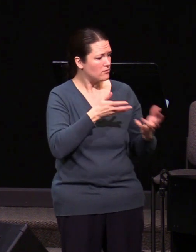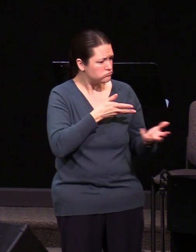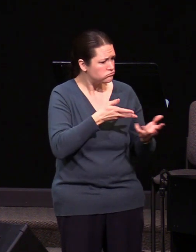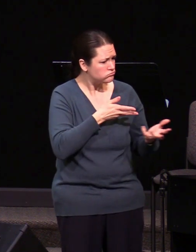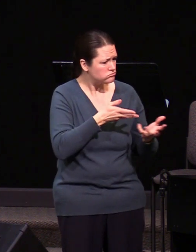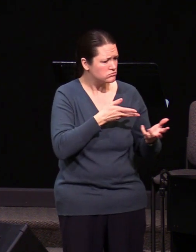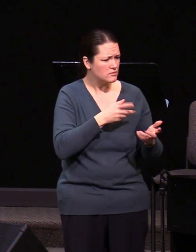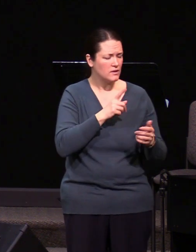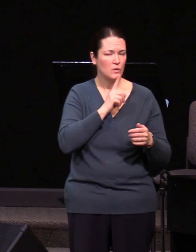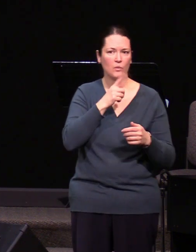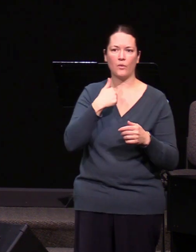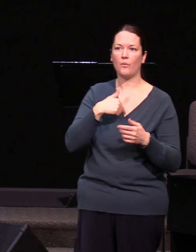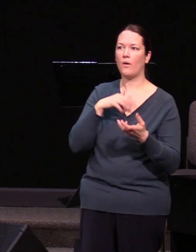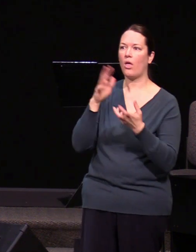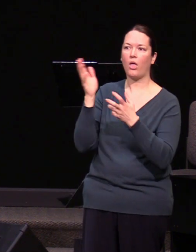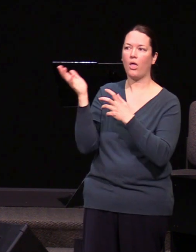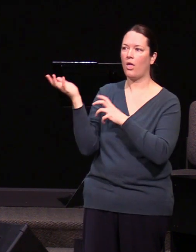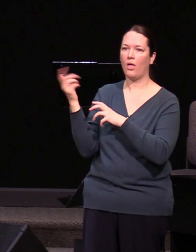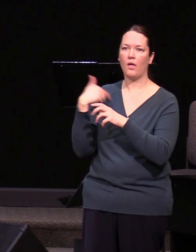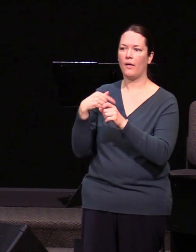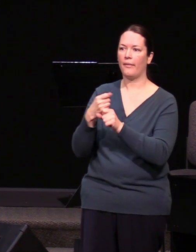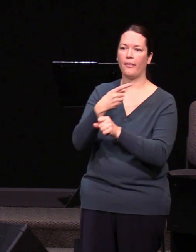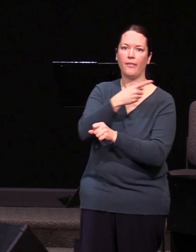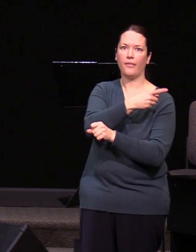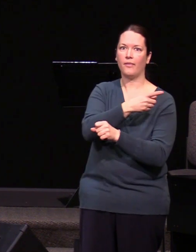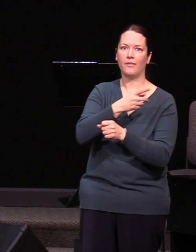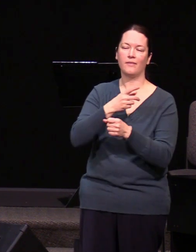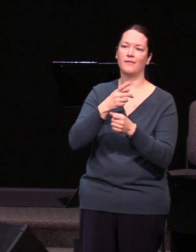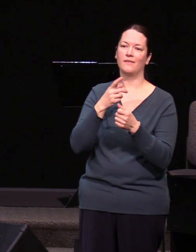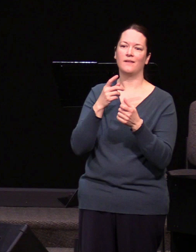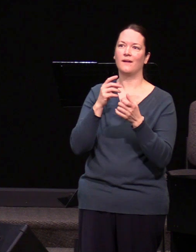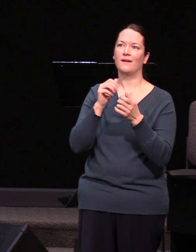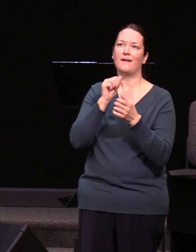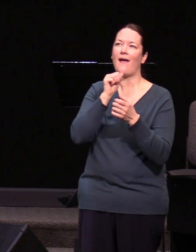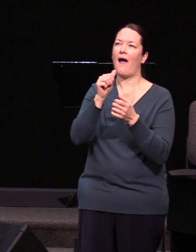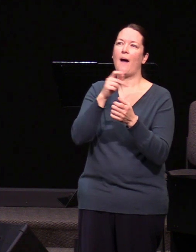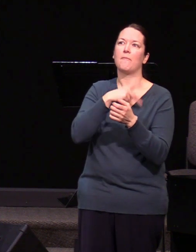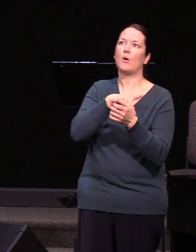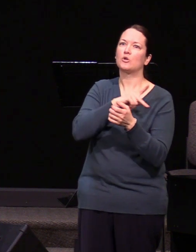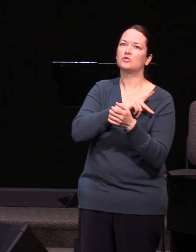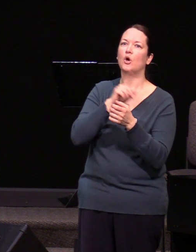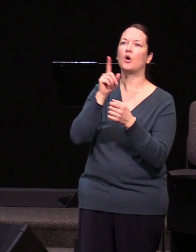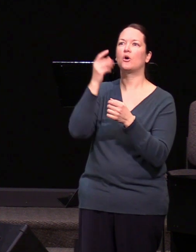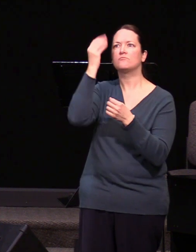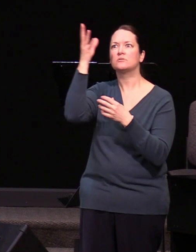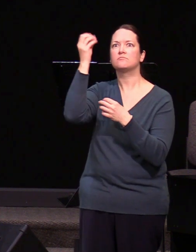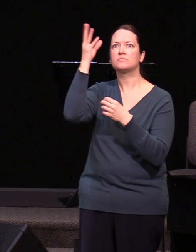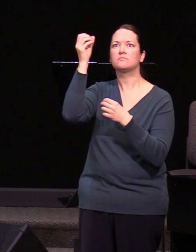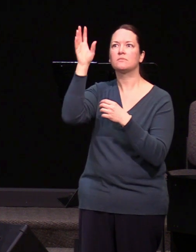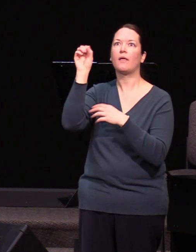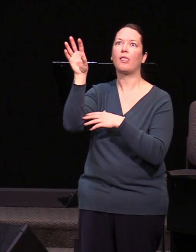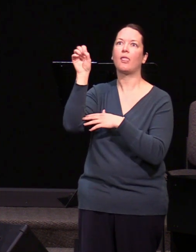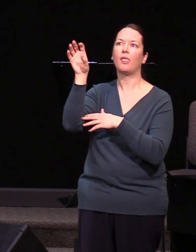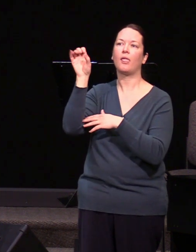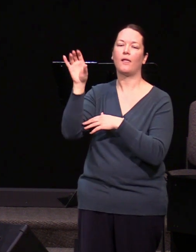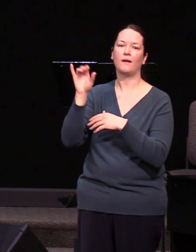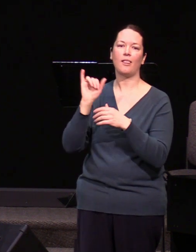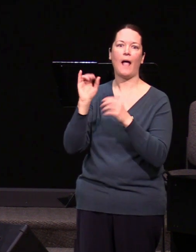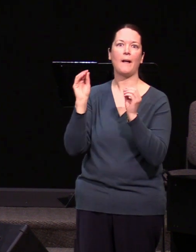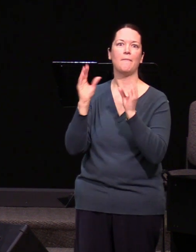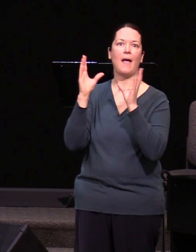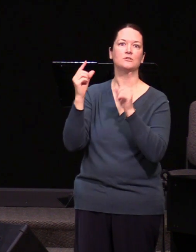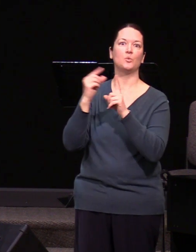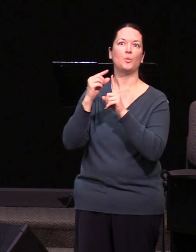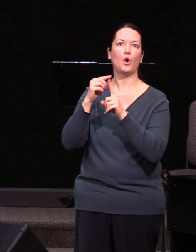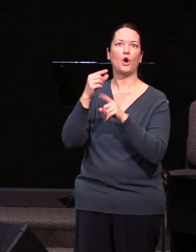conversation and turning it into an impersonal exchange or an incantation, like if we say the magic